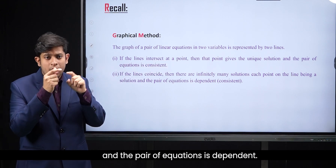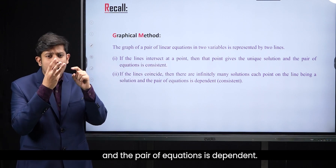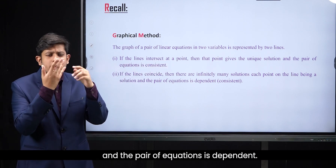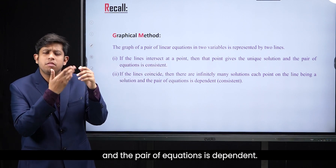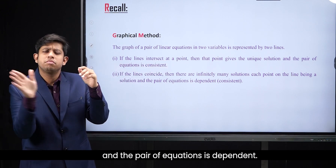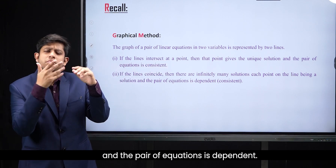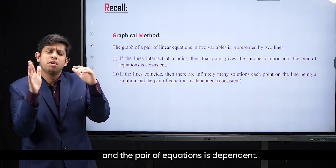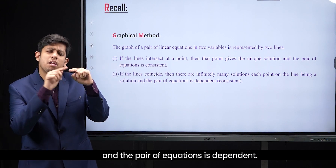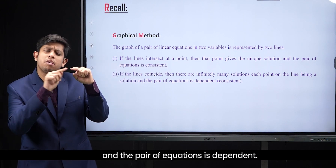is dependent.